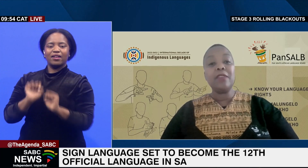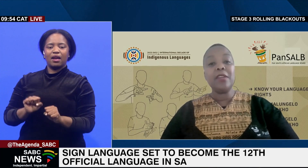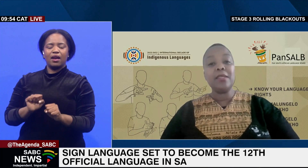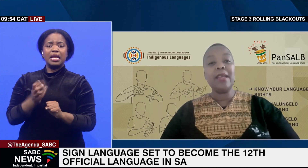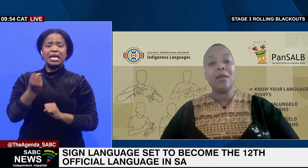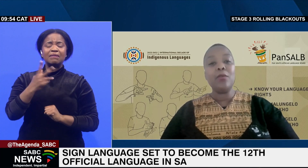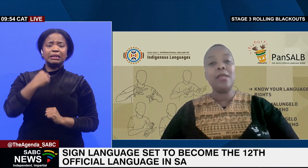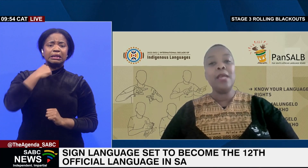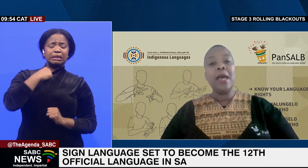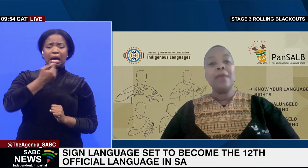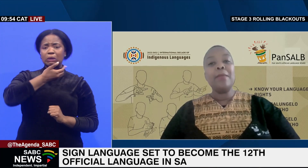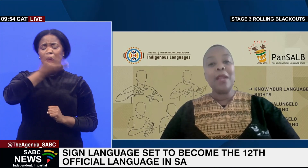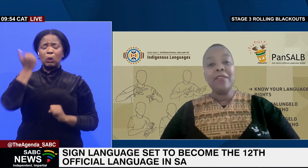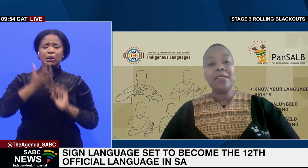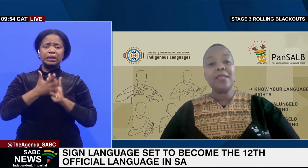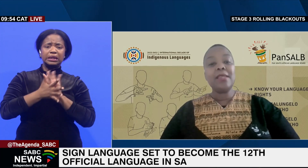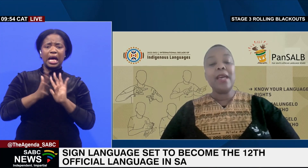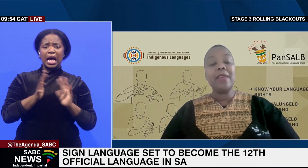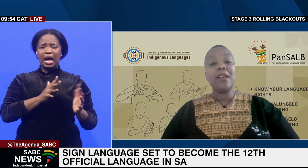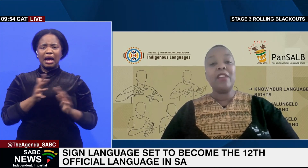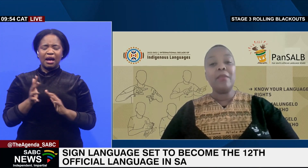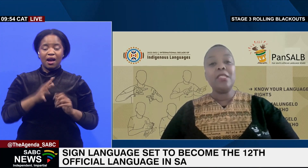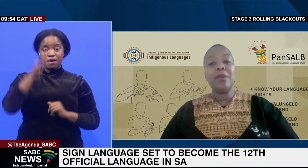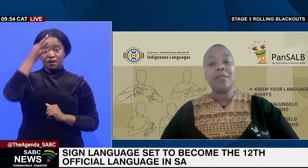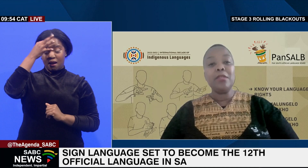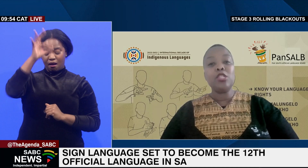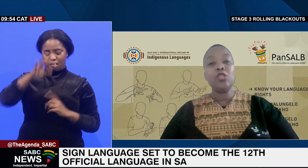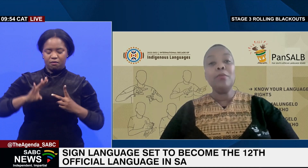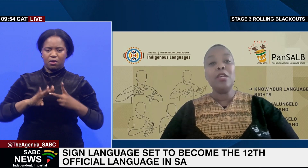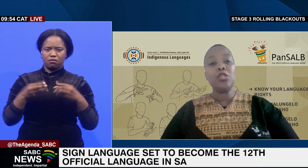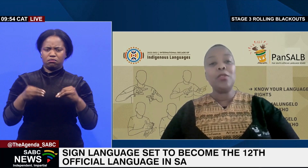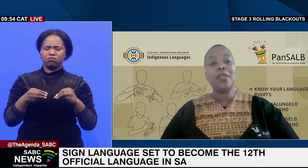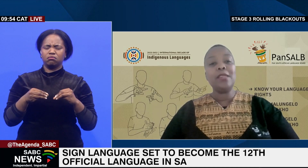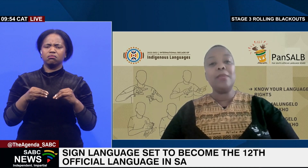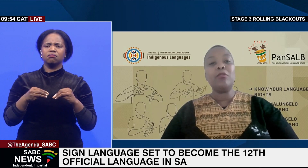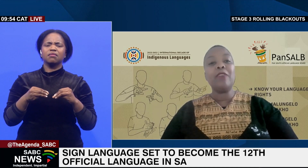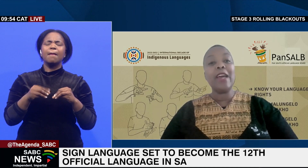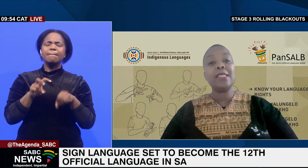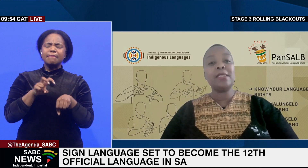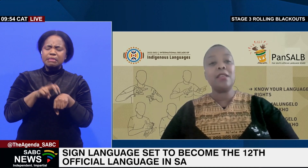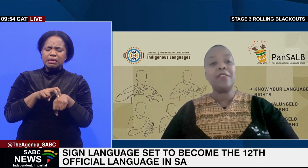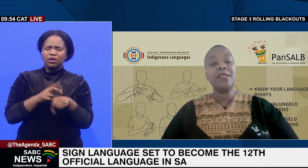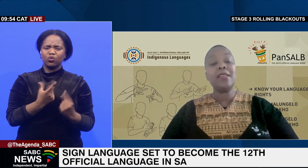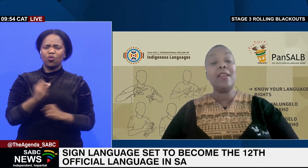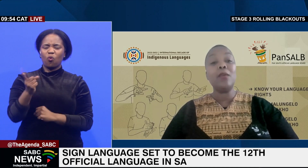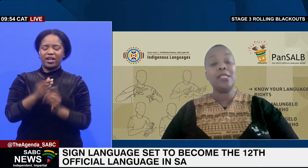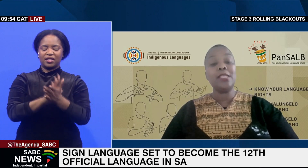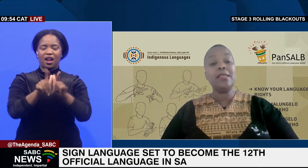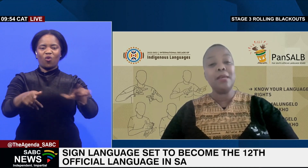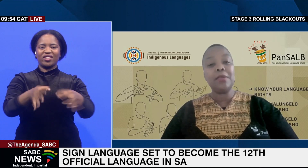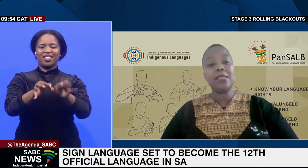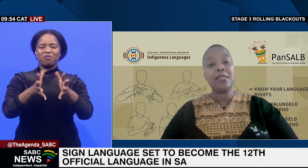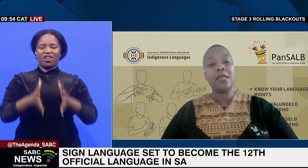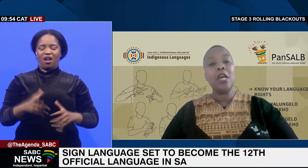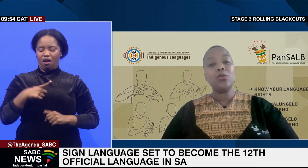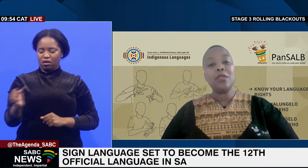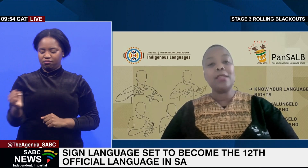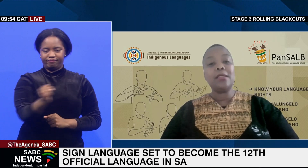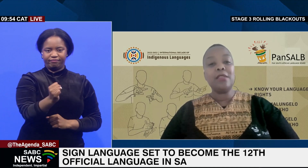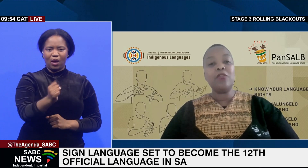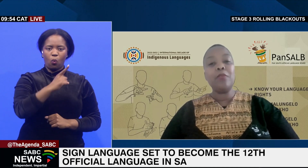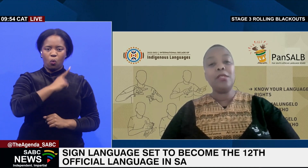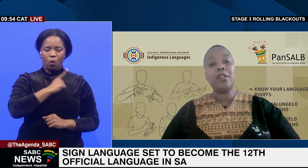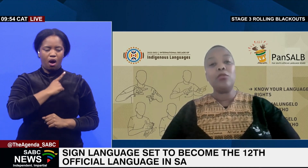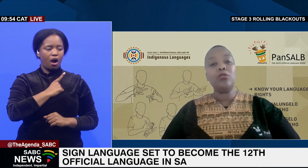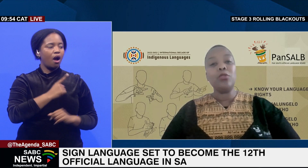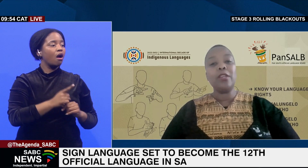the South African Sign Language, the private sector and the government departments should make sure that they provide South African Sign Language interpreters so that the